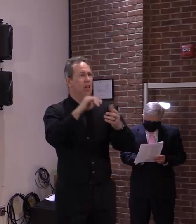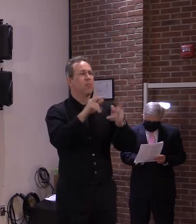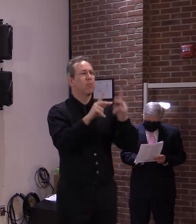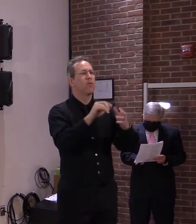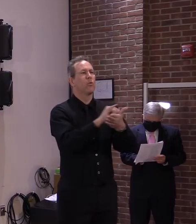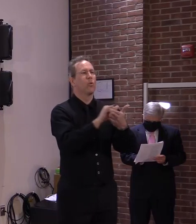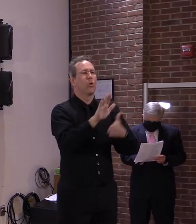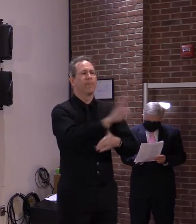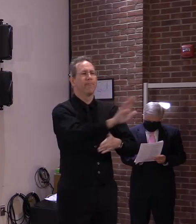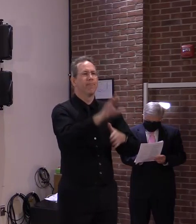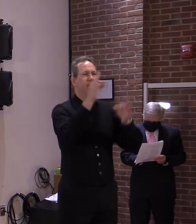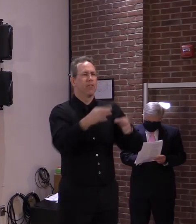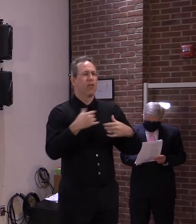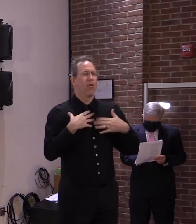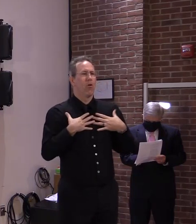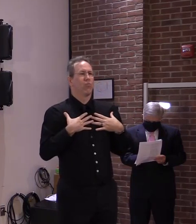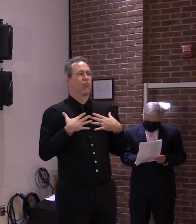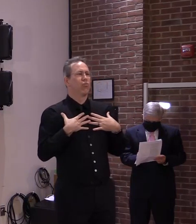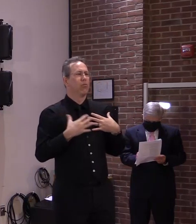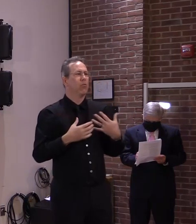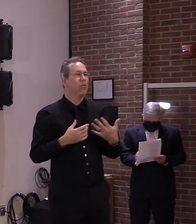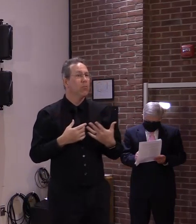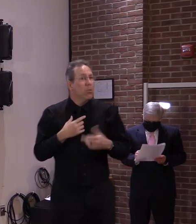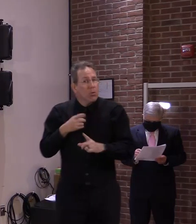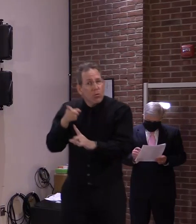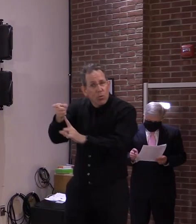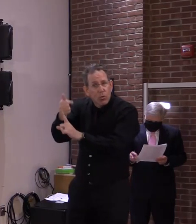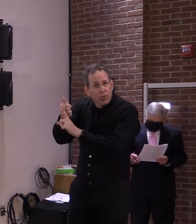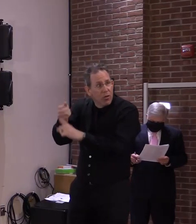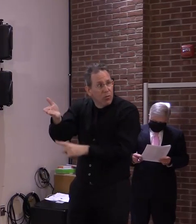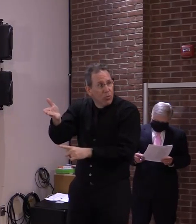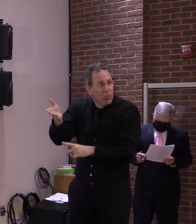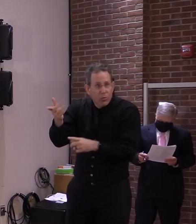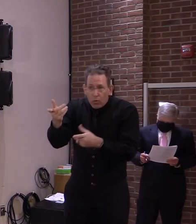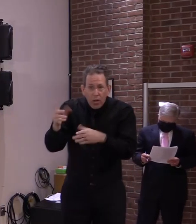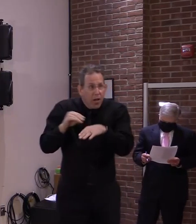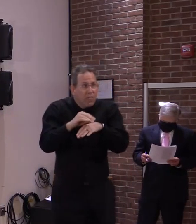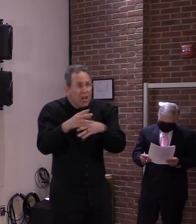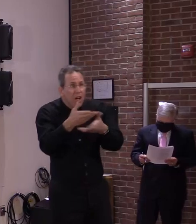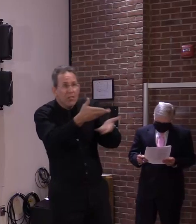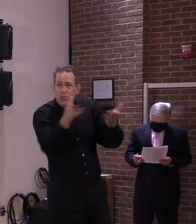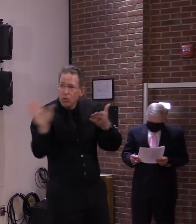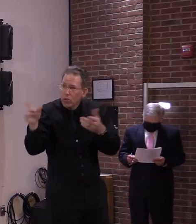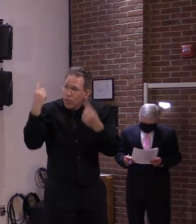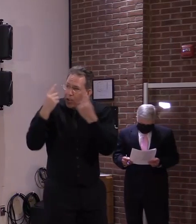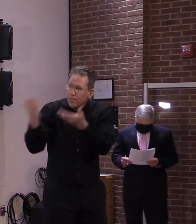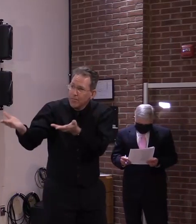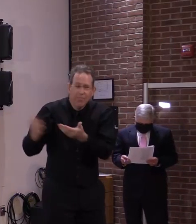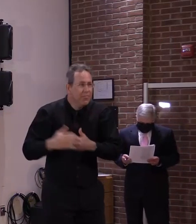So you and your colleagues have not offered him any advice? He did not ask for our advice.